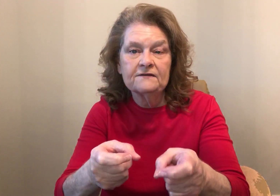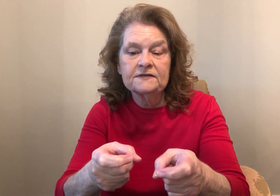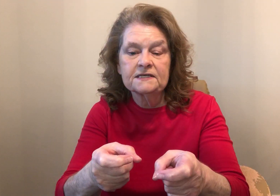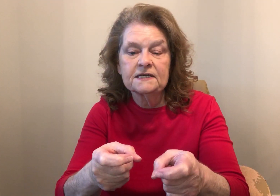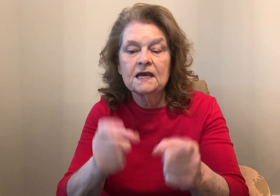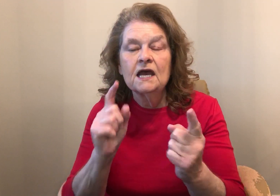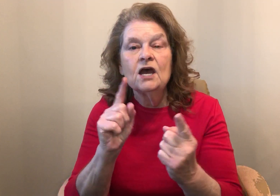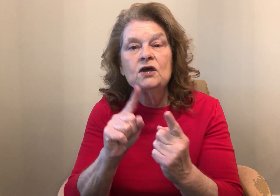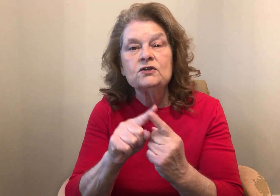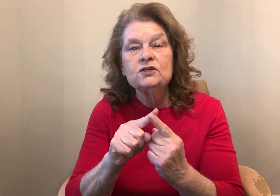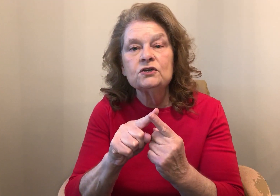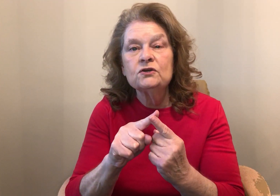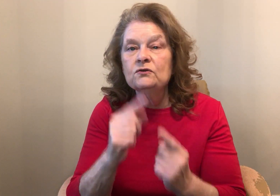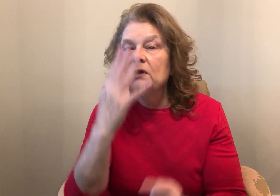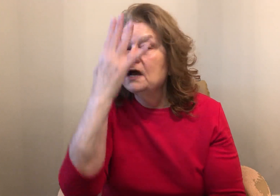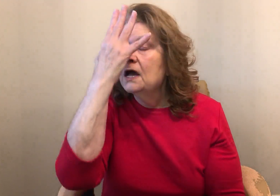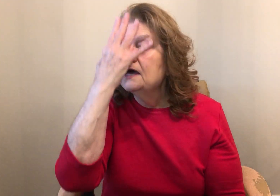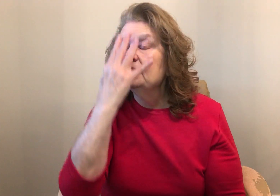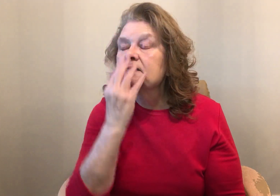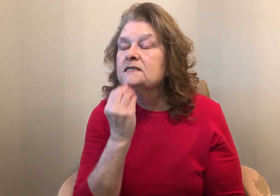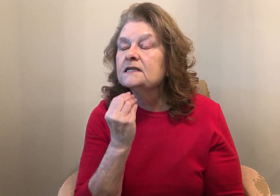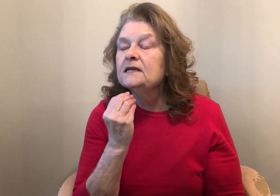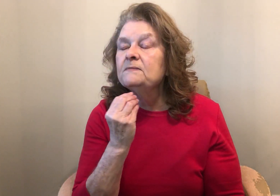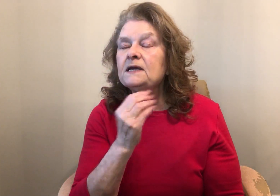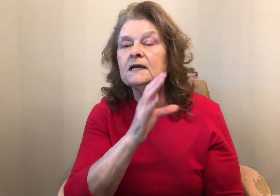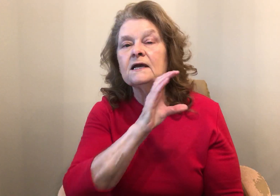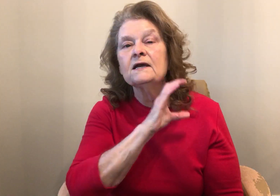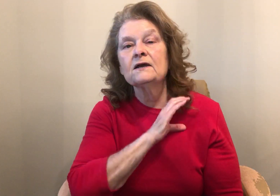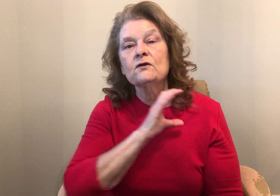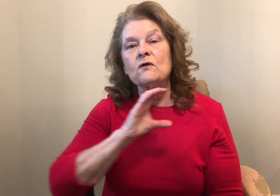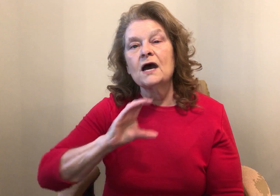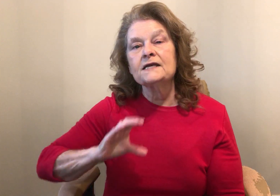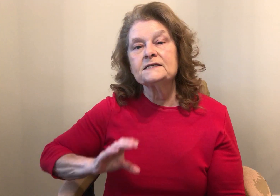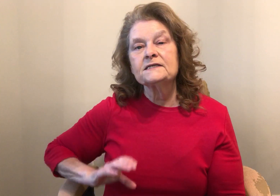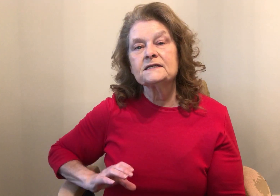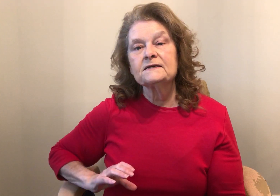gifts to the sleeping Christ.